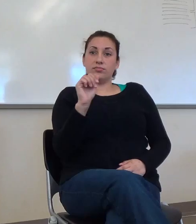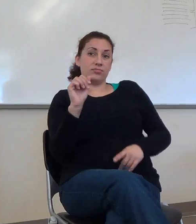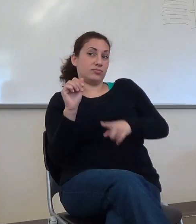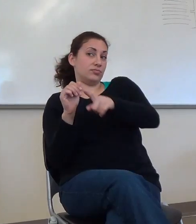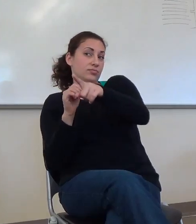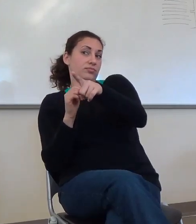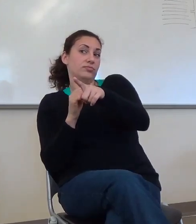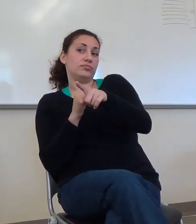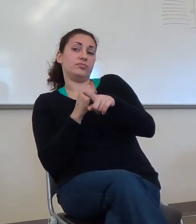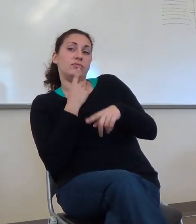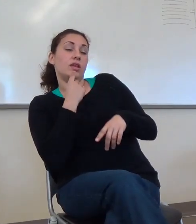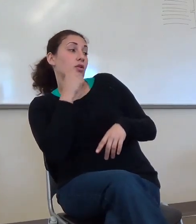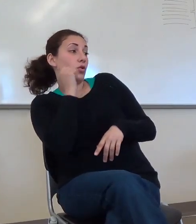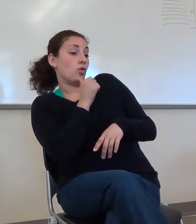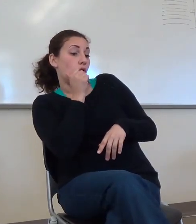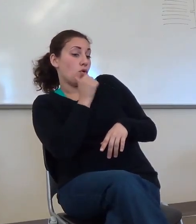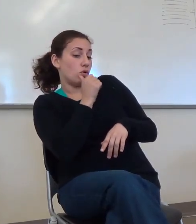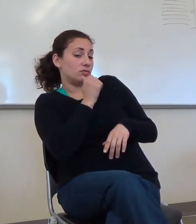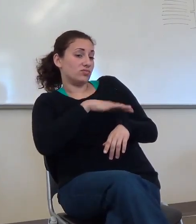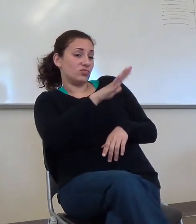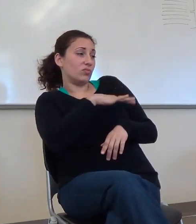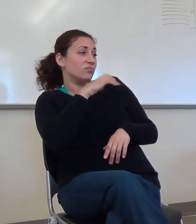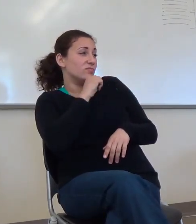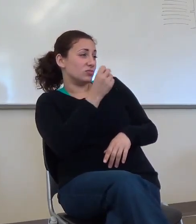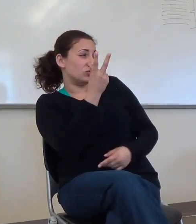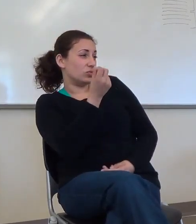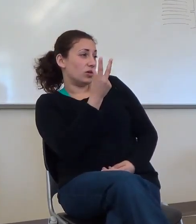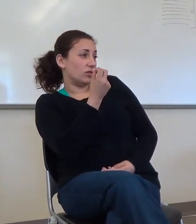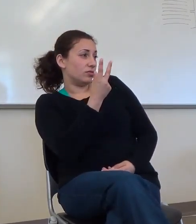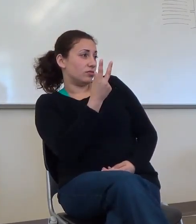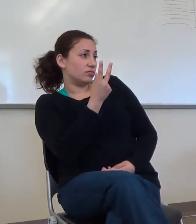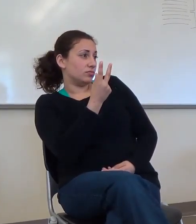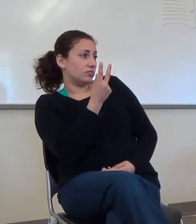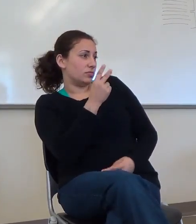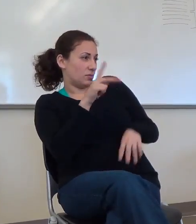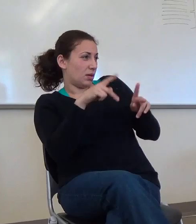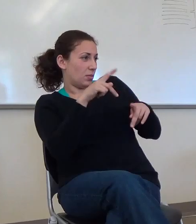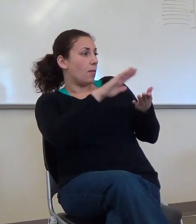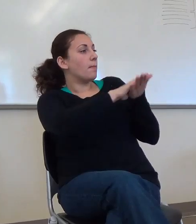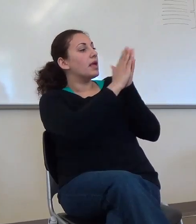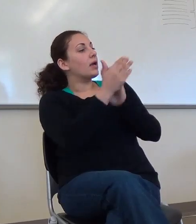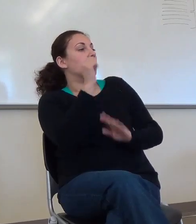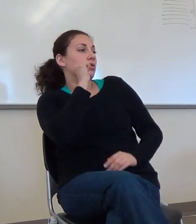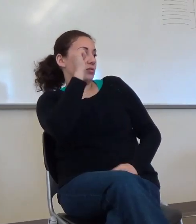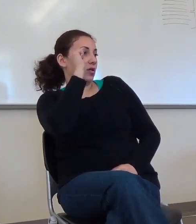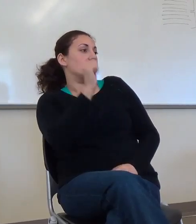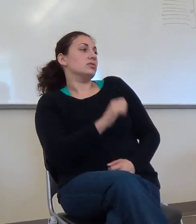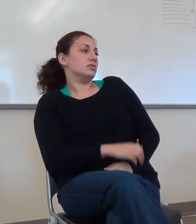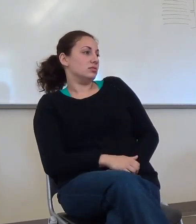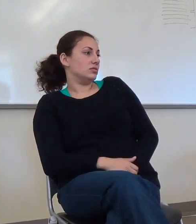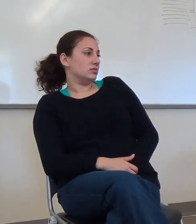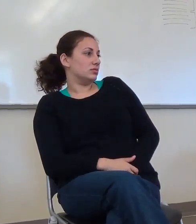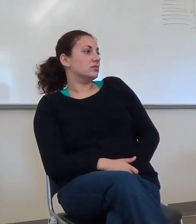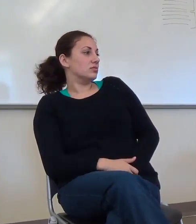about 12. yeah, yeah. So when people start to become adults, okay, that's what that means.